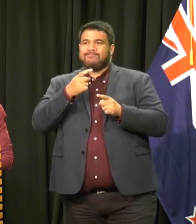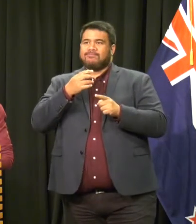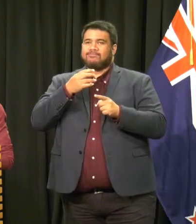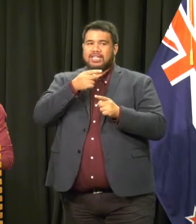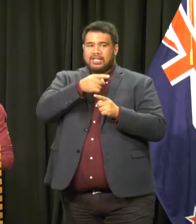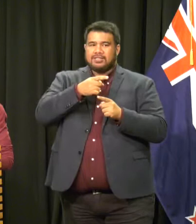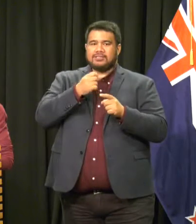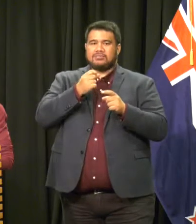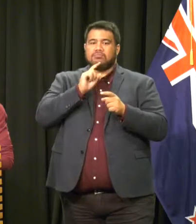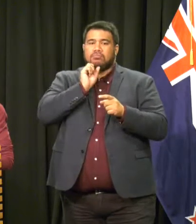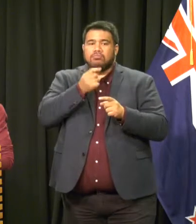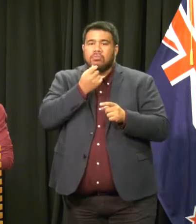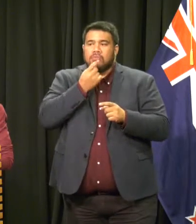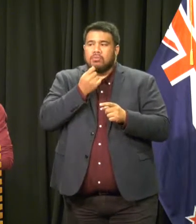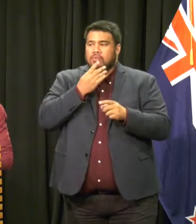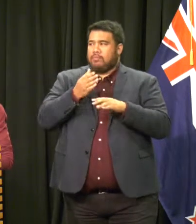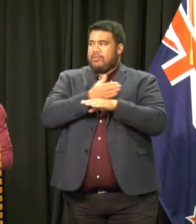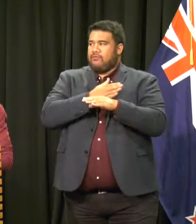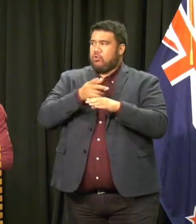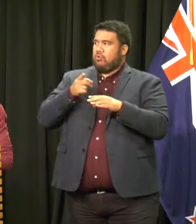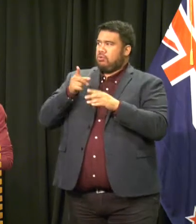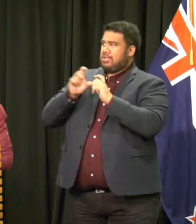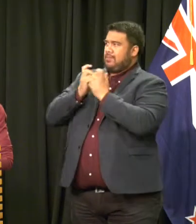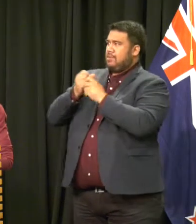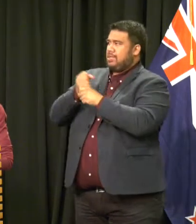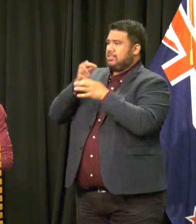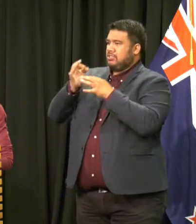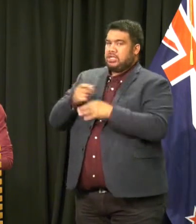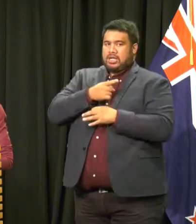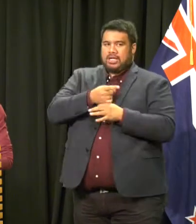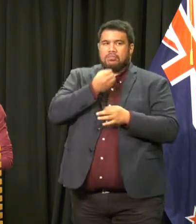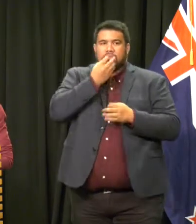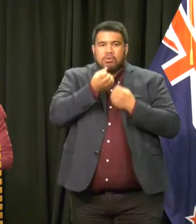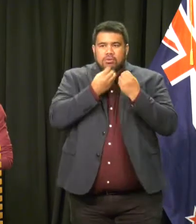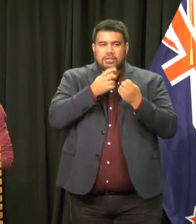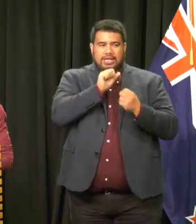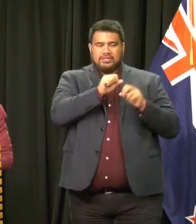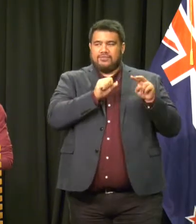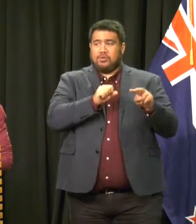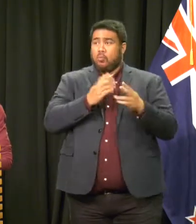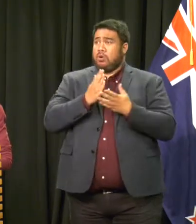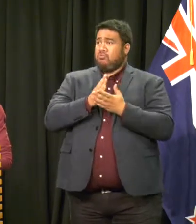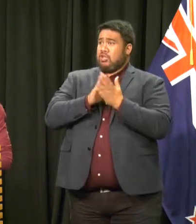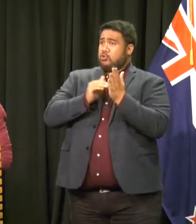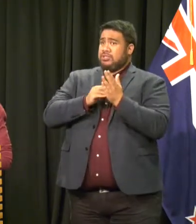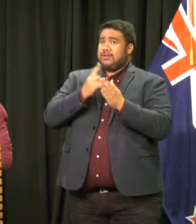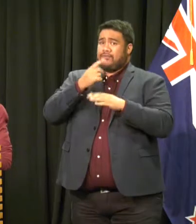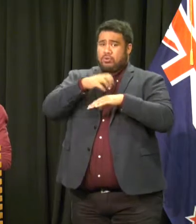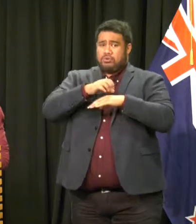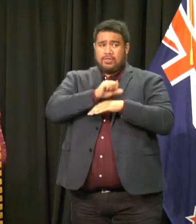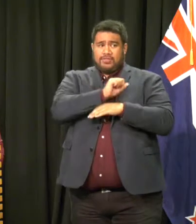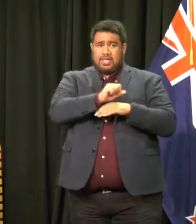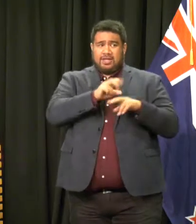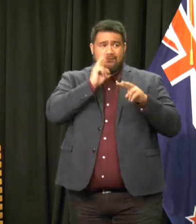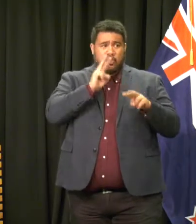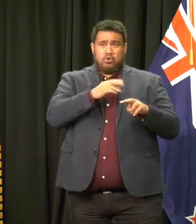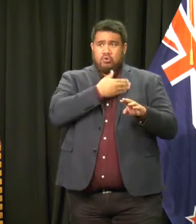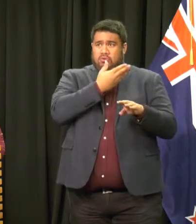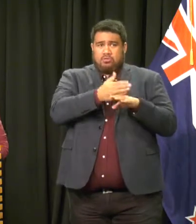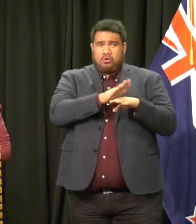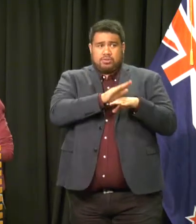as I say, party leader, particularly around the issue of eligibility, New Zealand First has long had a policy on that.